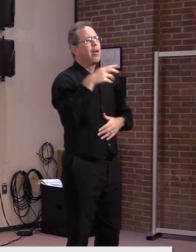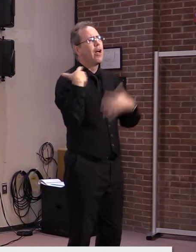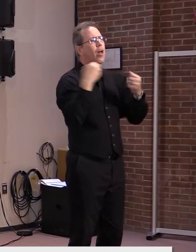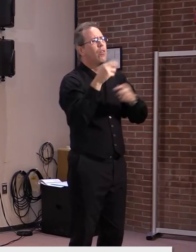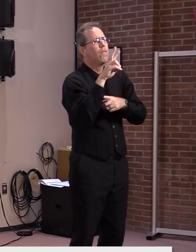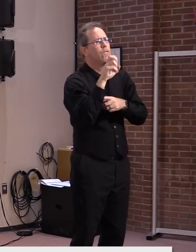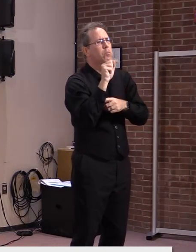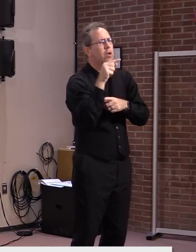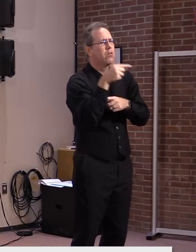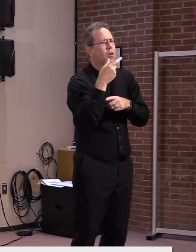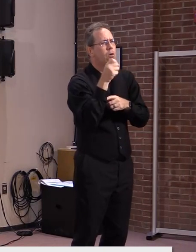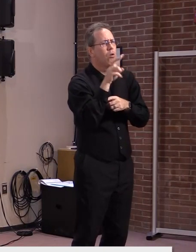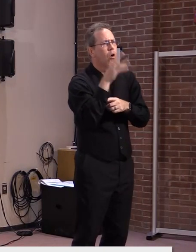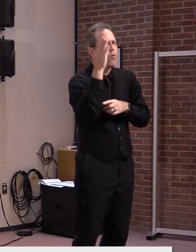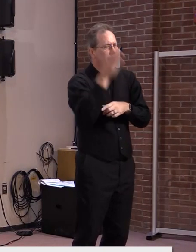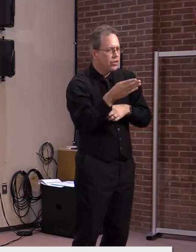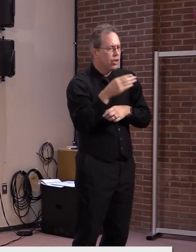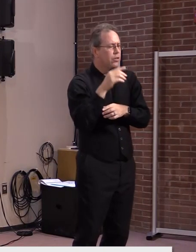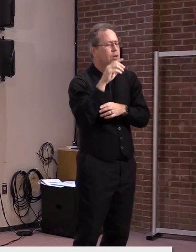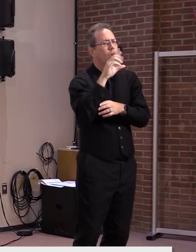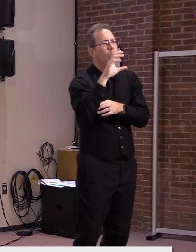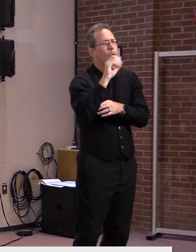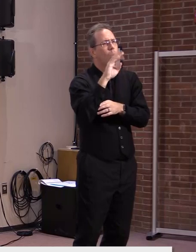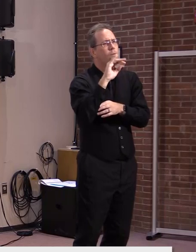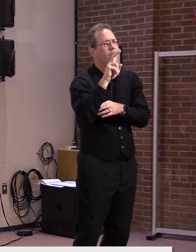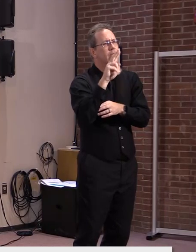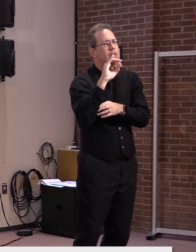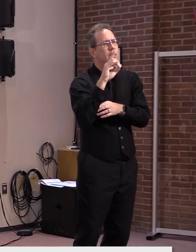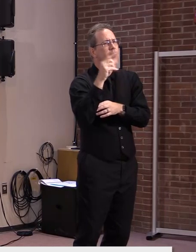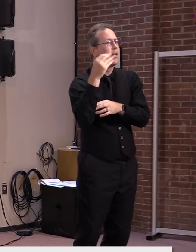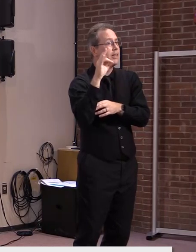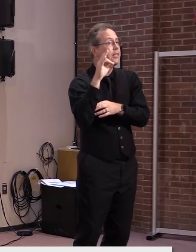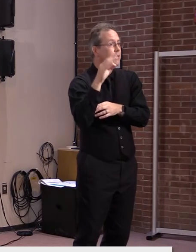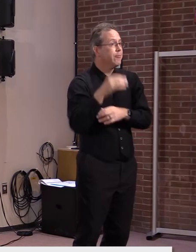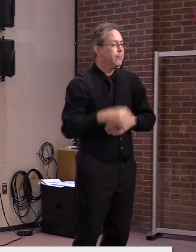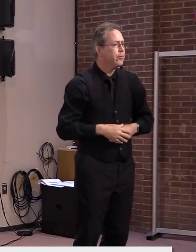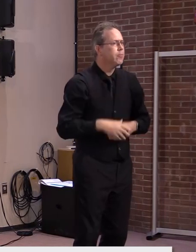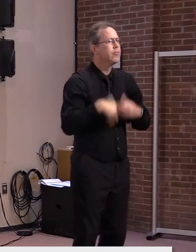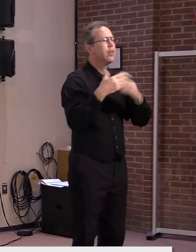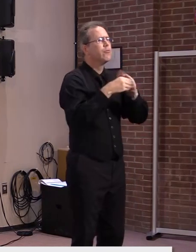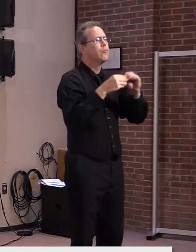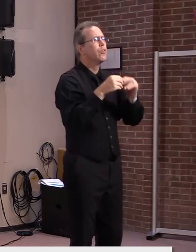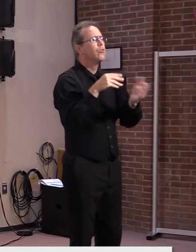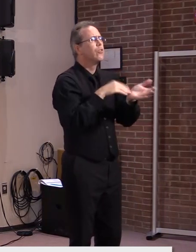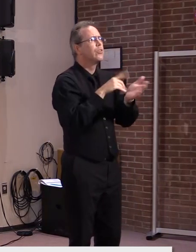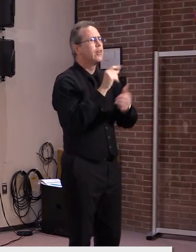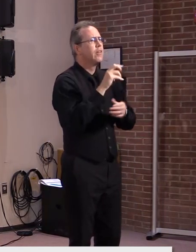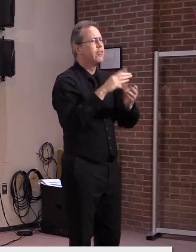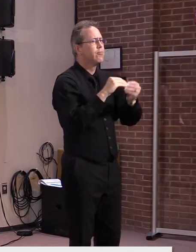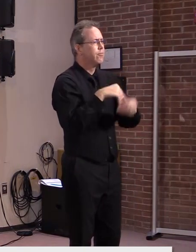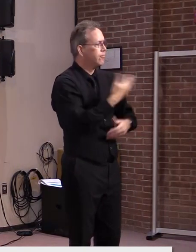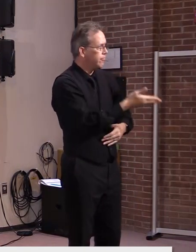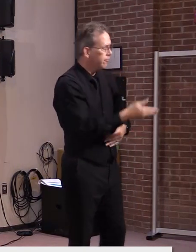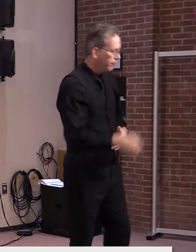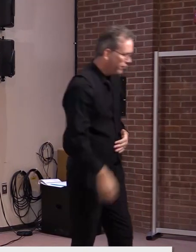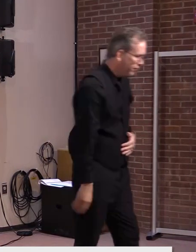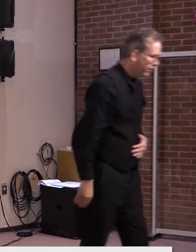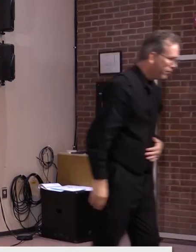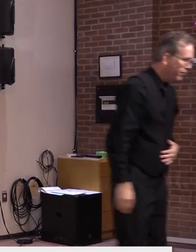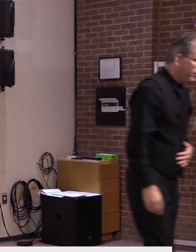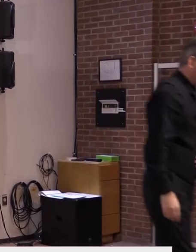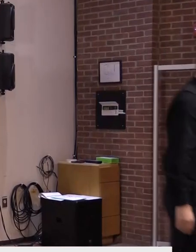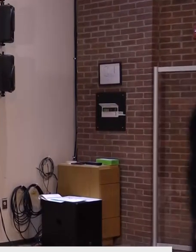healthvermont.gov/COVID-19. Now I'll turn it over to Dr. Levine for a health update.